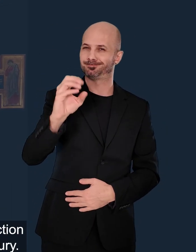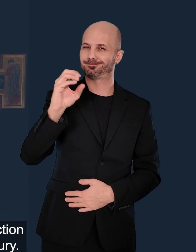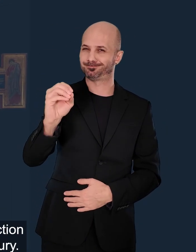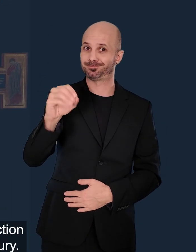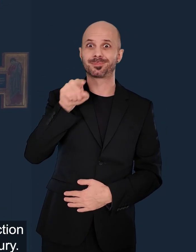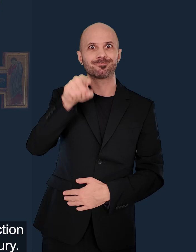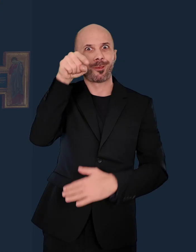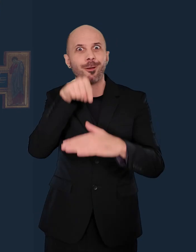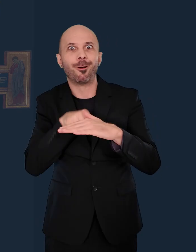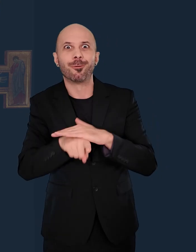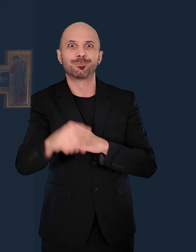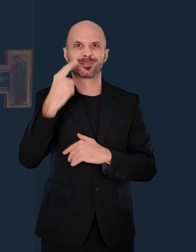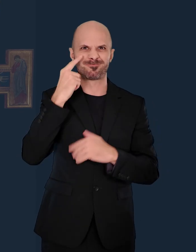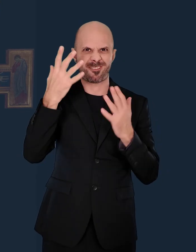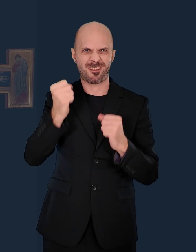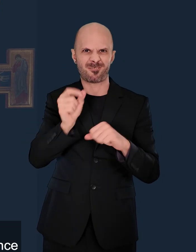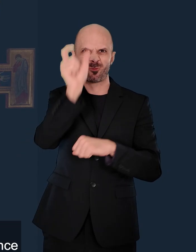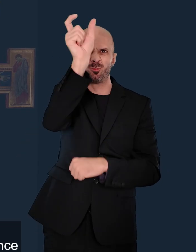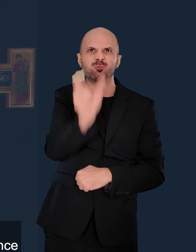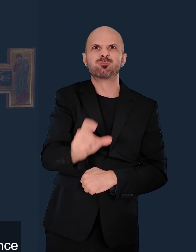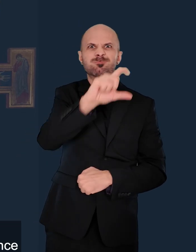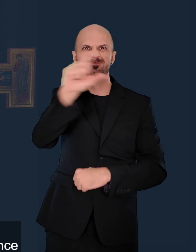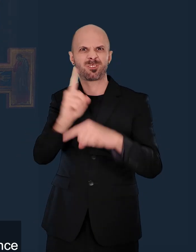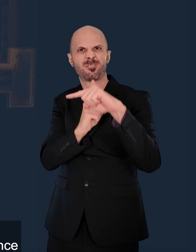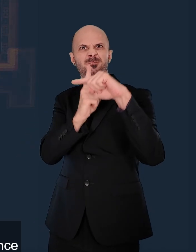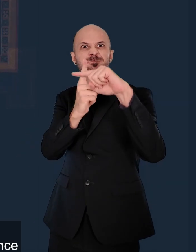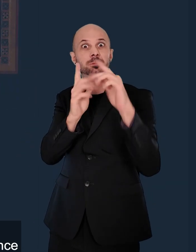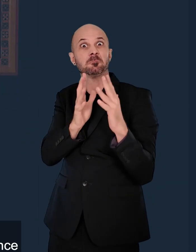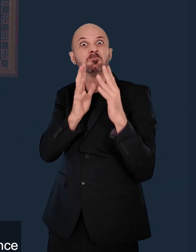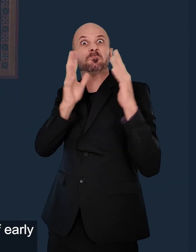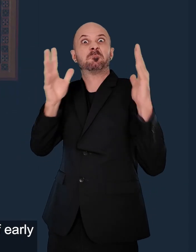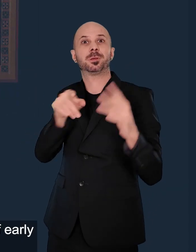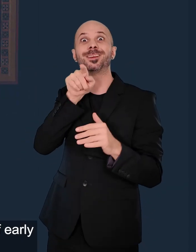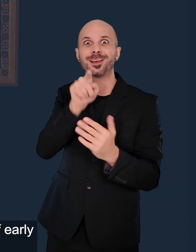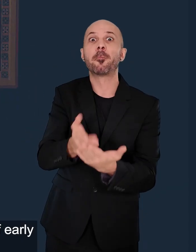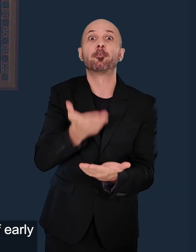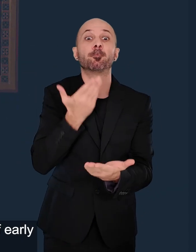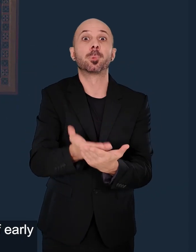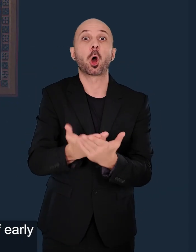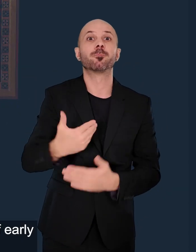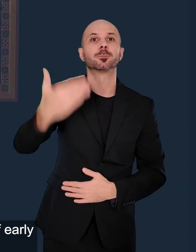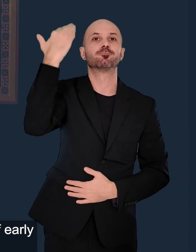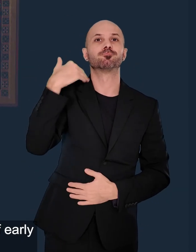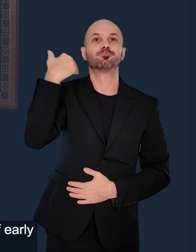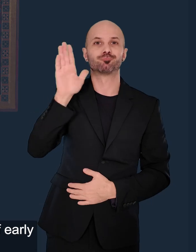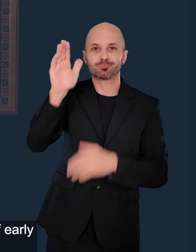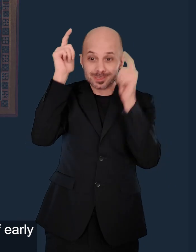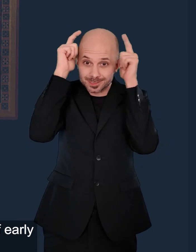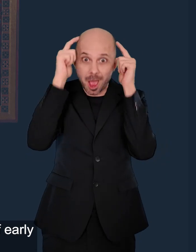13th century. The large cross that greets you at the entrance is an extraordinary example of early Franciscan